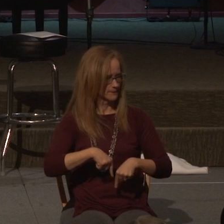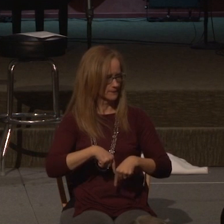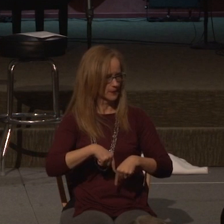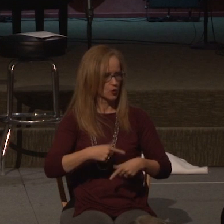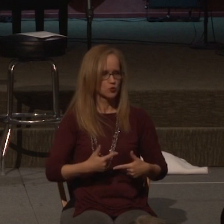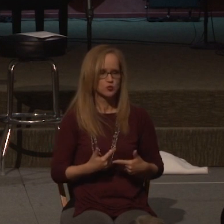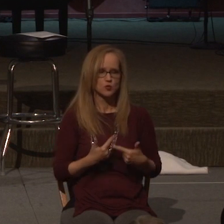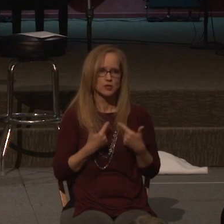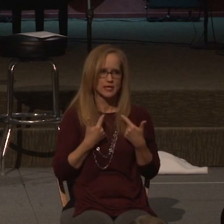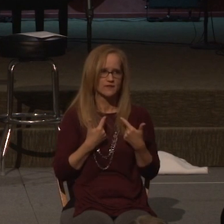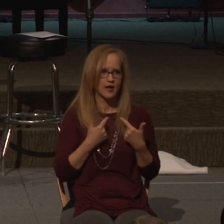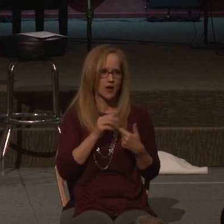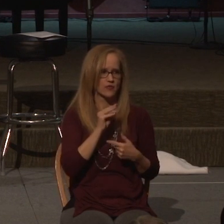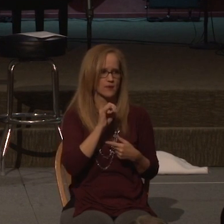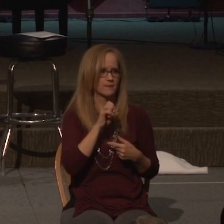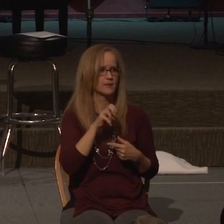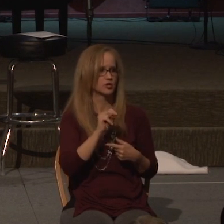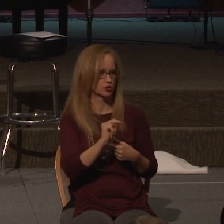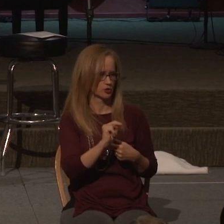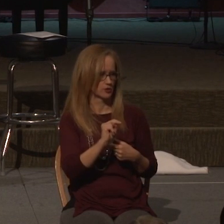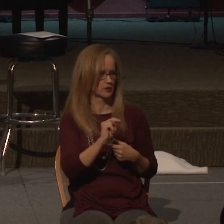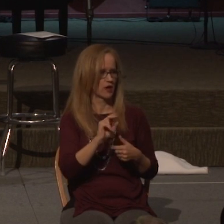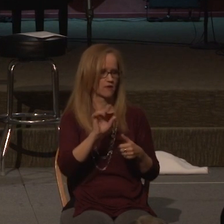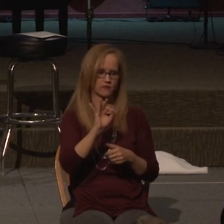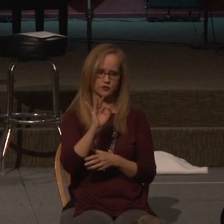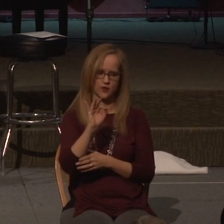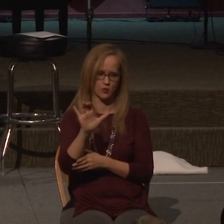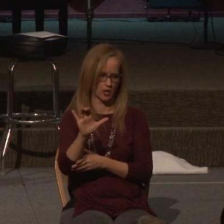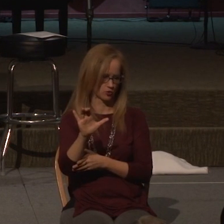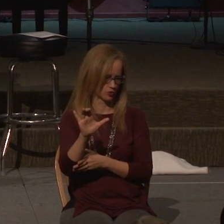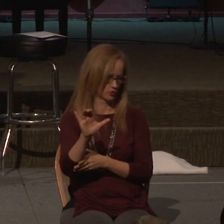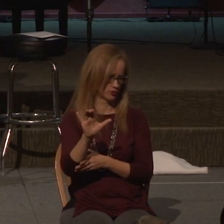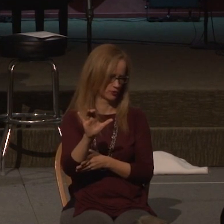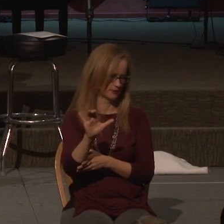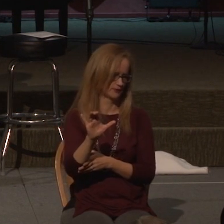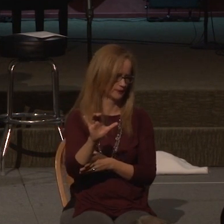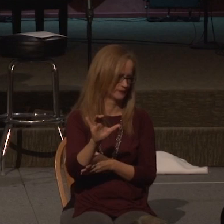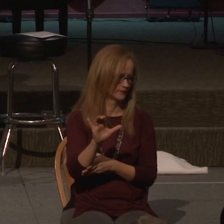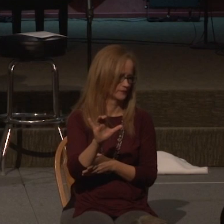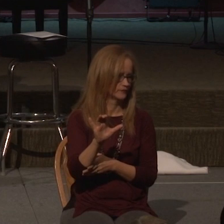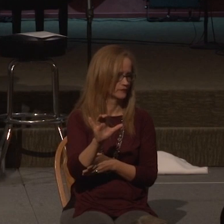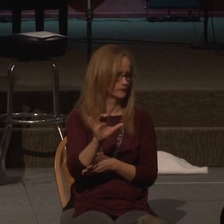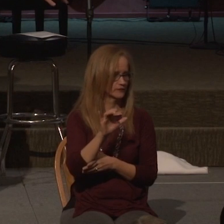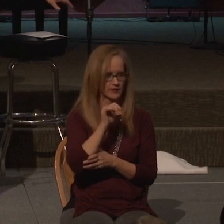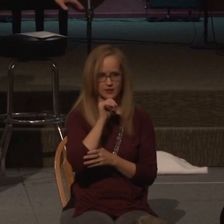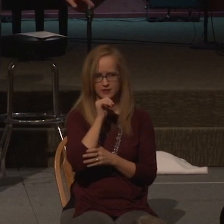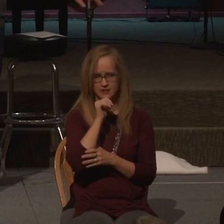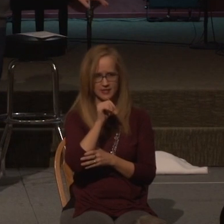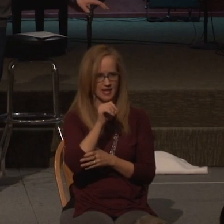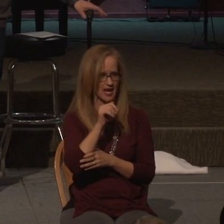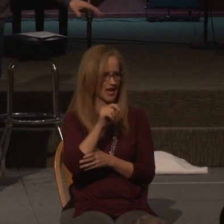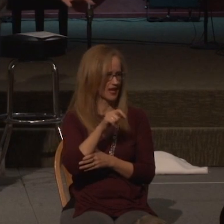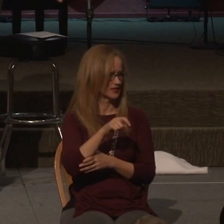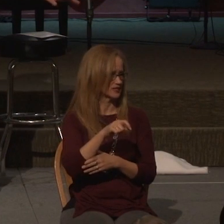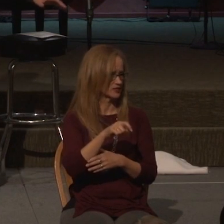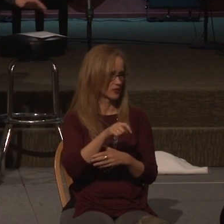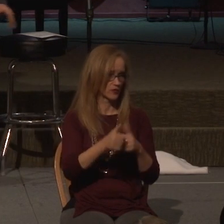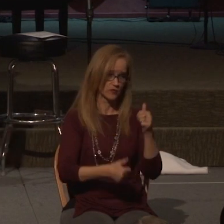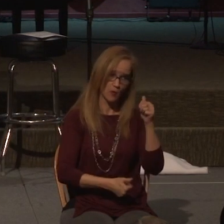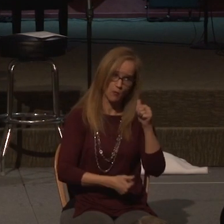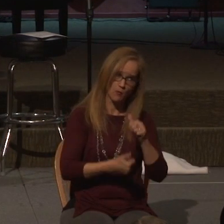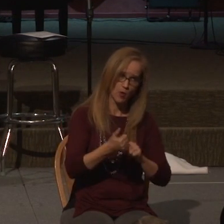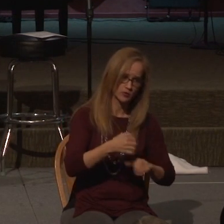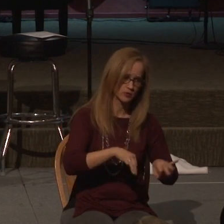to live out the mission of First Federated Church. It's not necessarily the most important, but